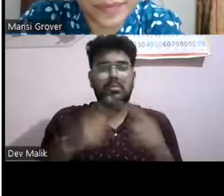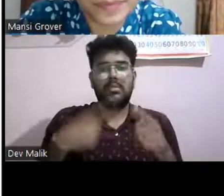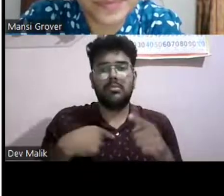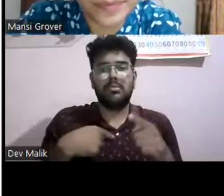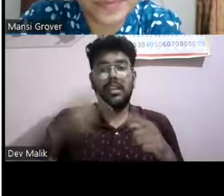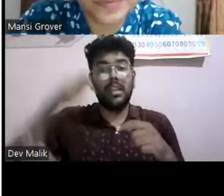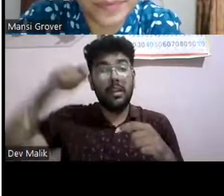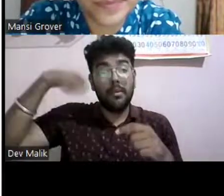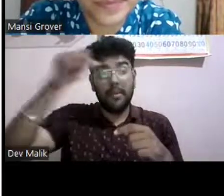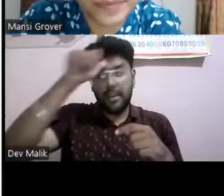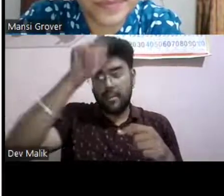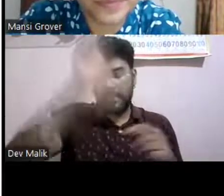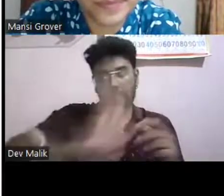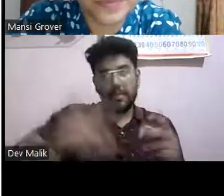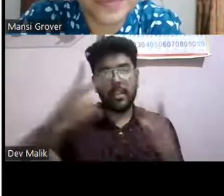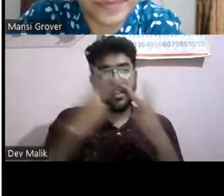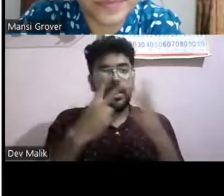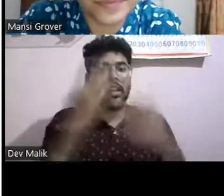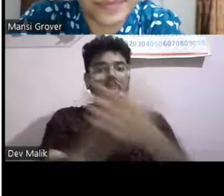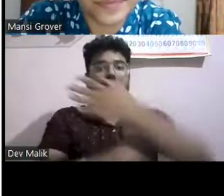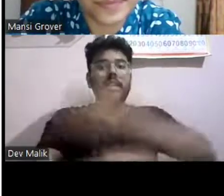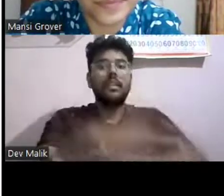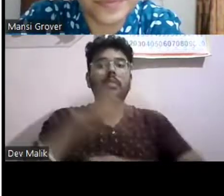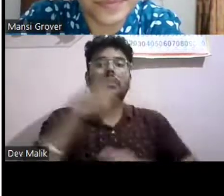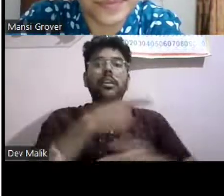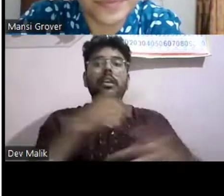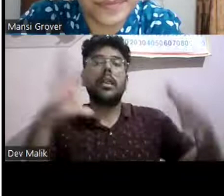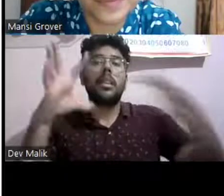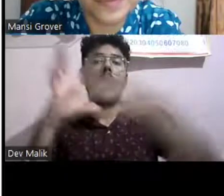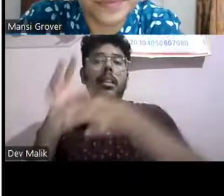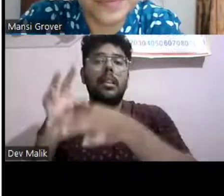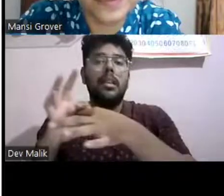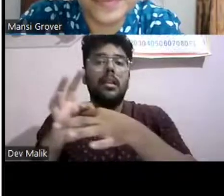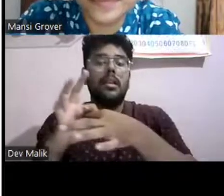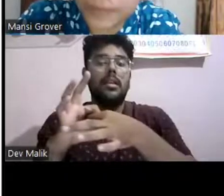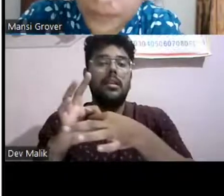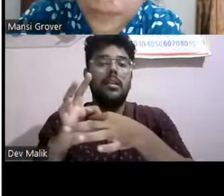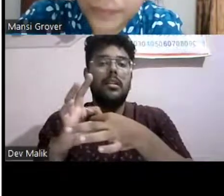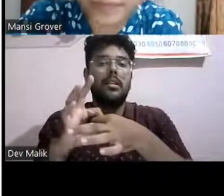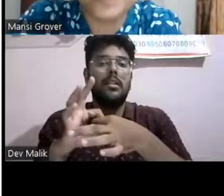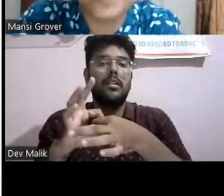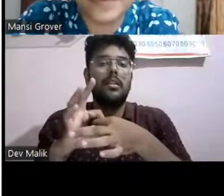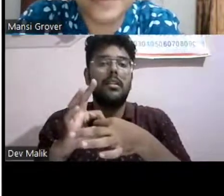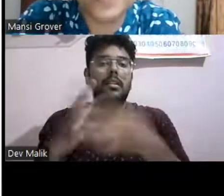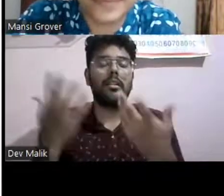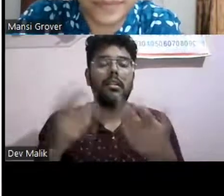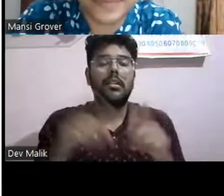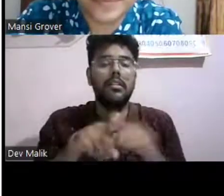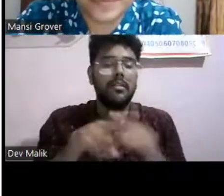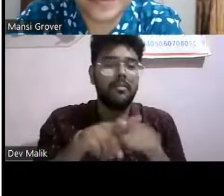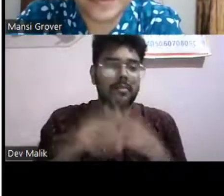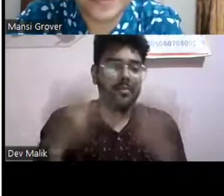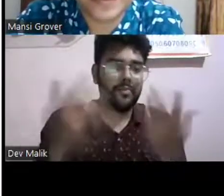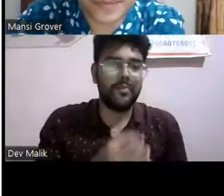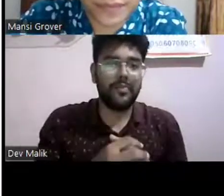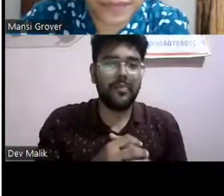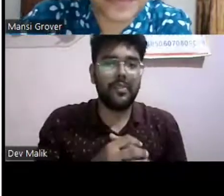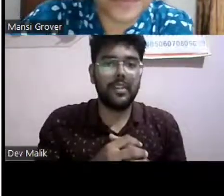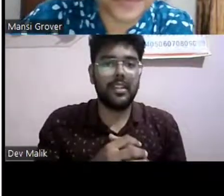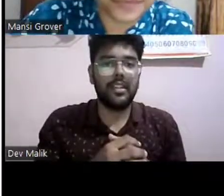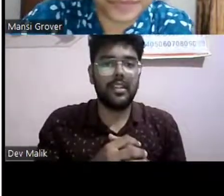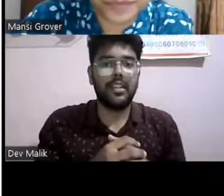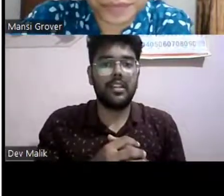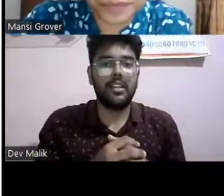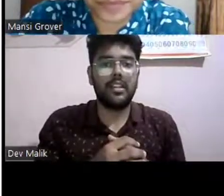films, disability is always linked with the sense of morality in a character, specifically a sense of evil. I